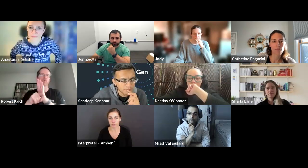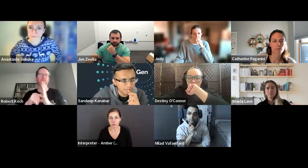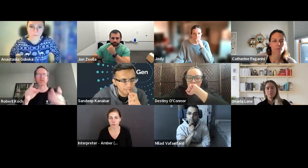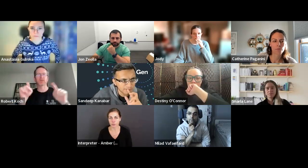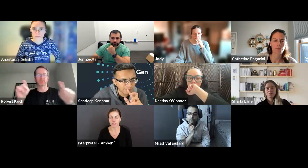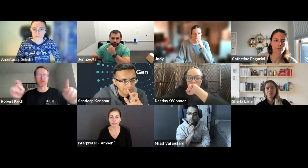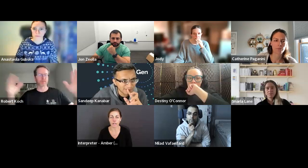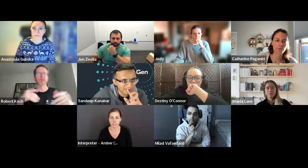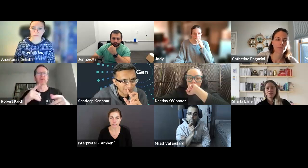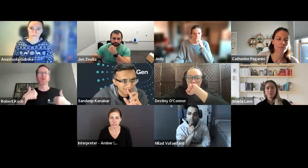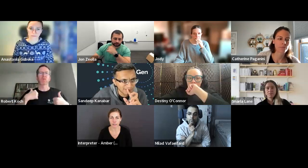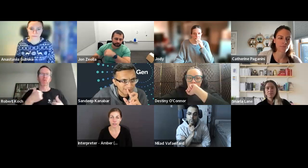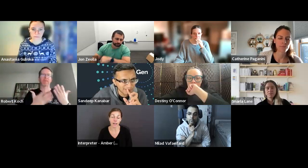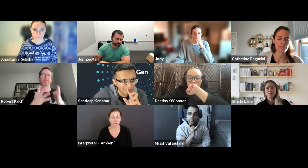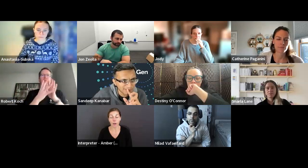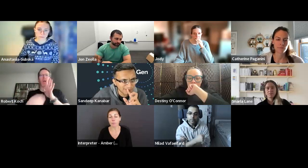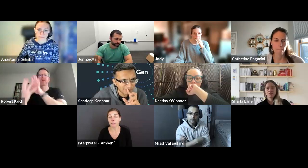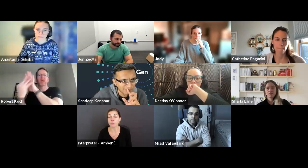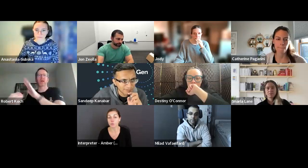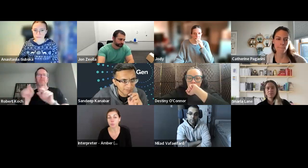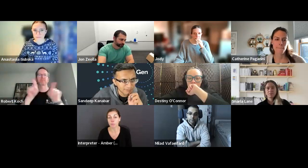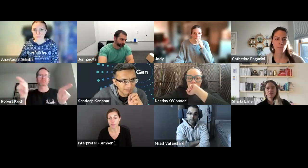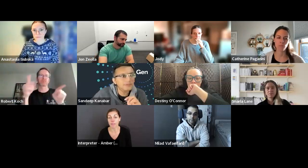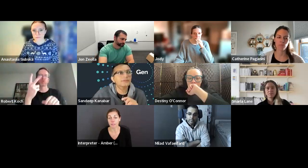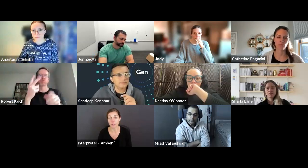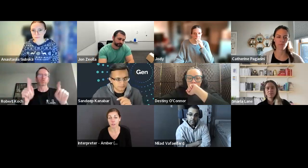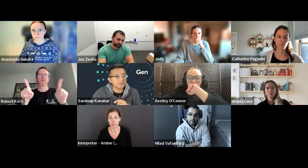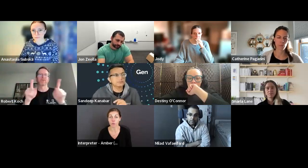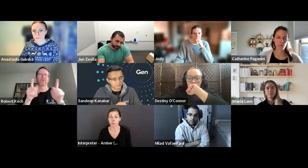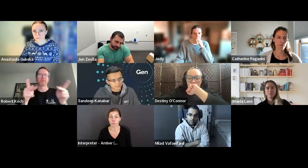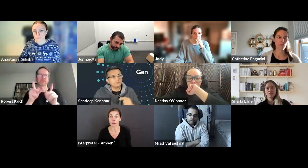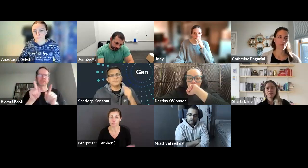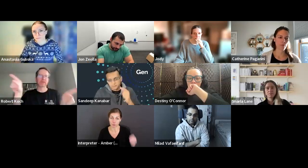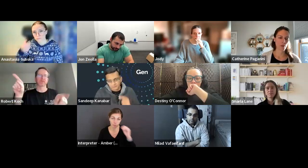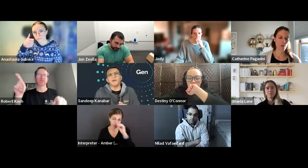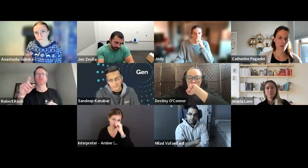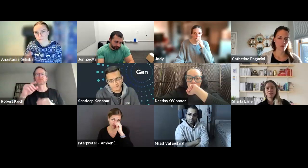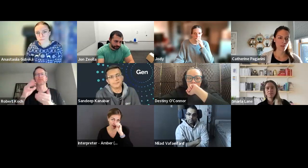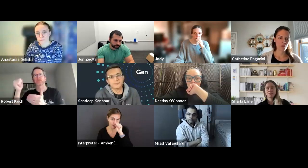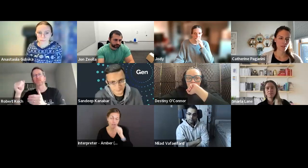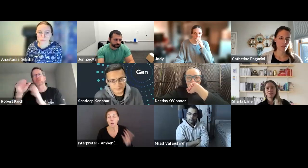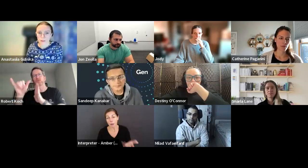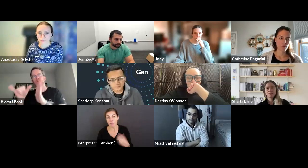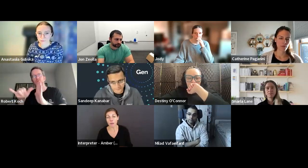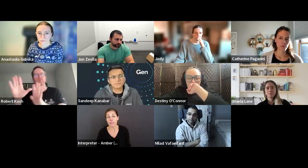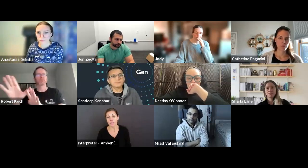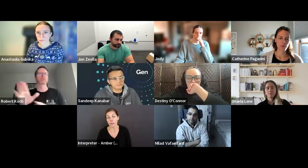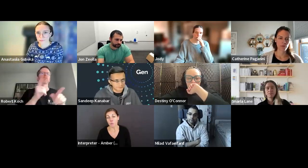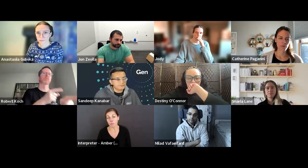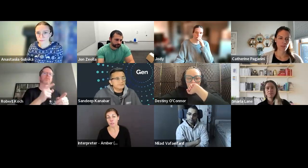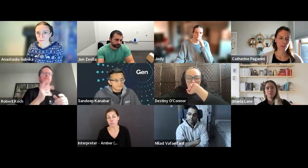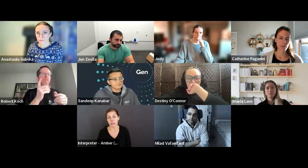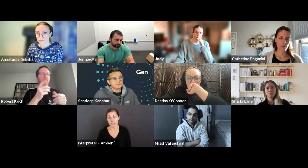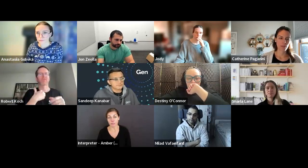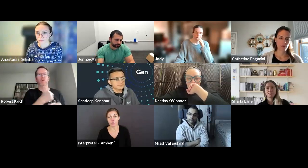an interpreter to just click on a link, and probably YouTube might be easier for just random interpreters to find. However, it